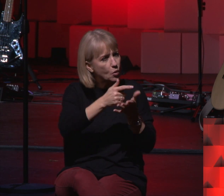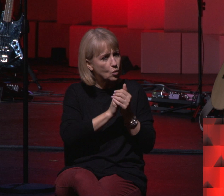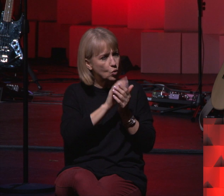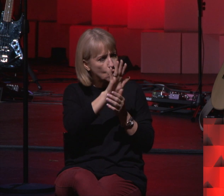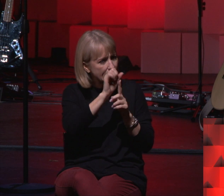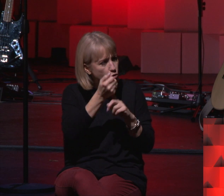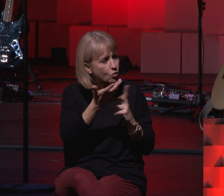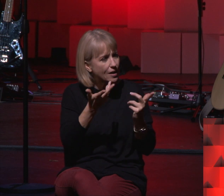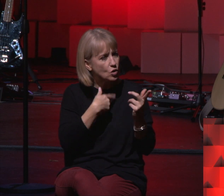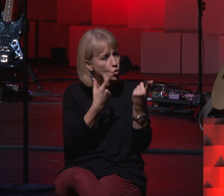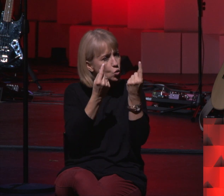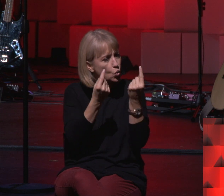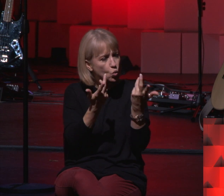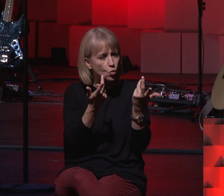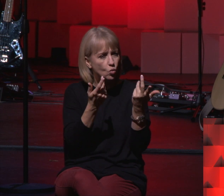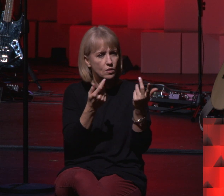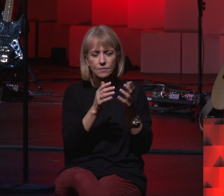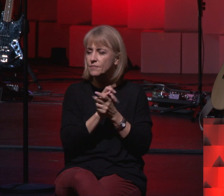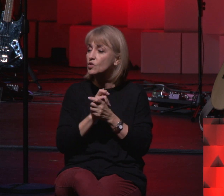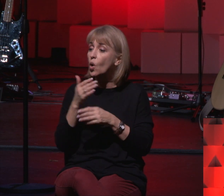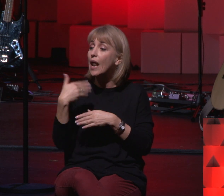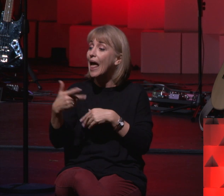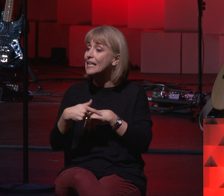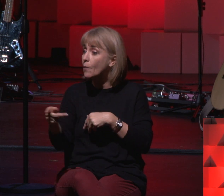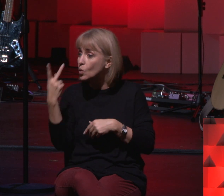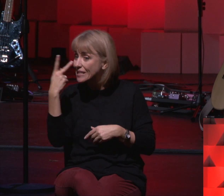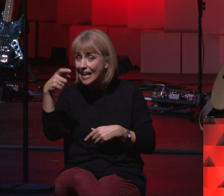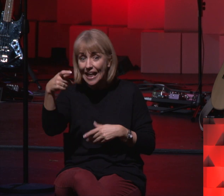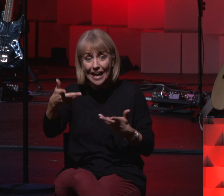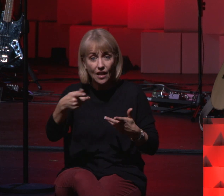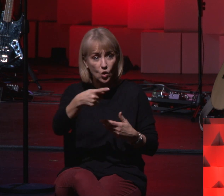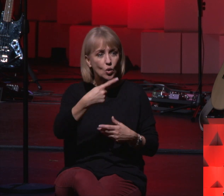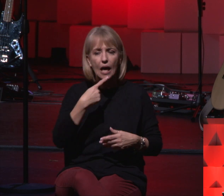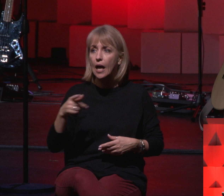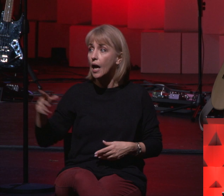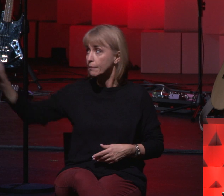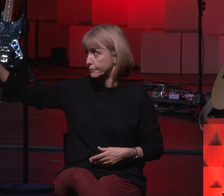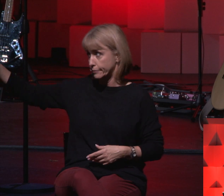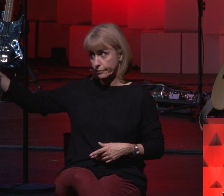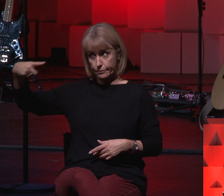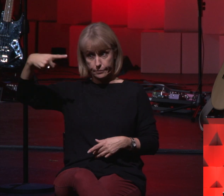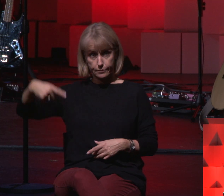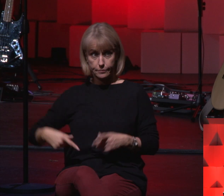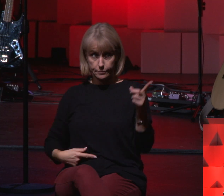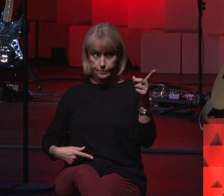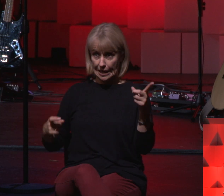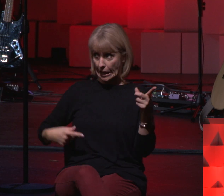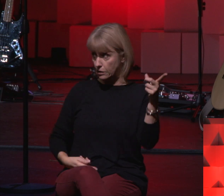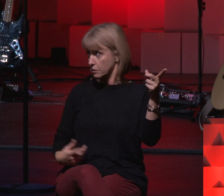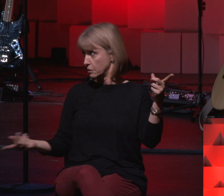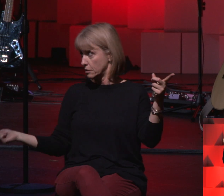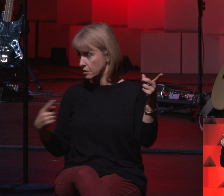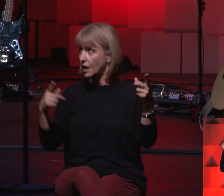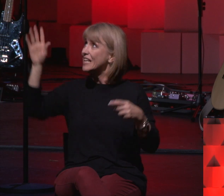got there, how can I do it to make a difference? So next time you see a need, instead of just saying, somebody needs to do something about this, Jesus,